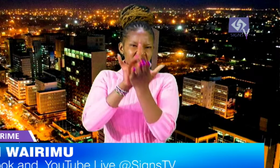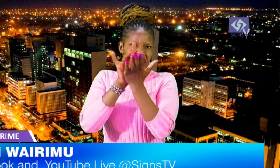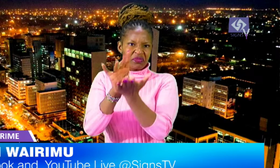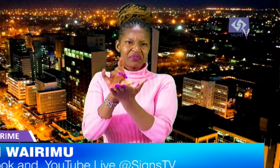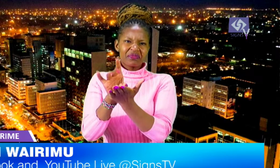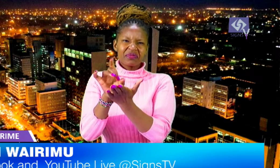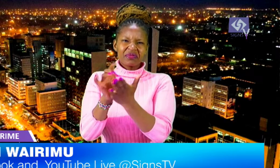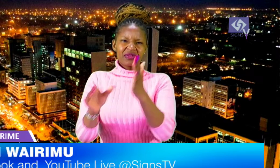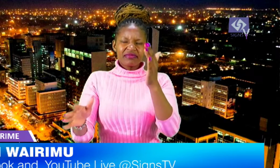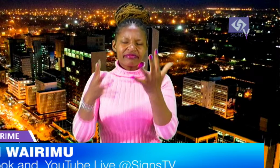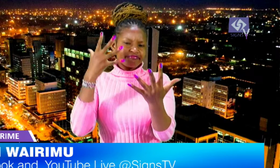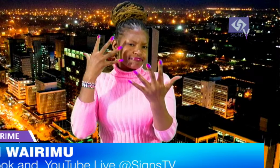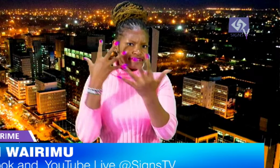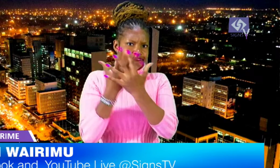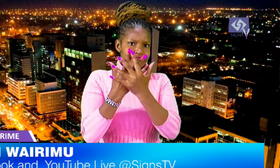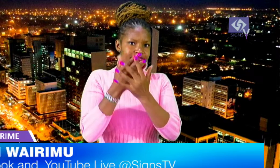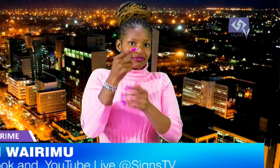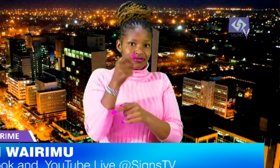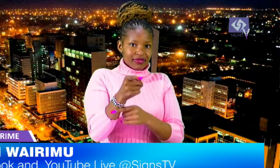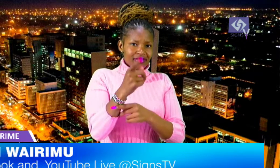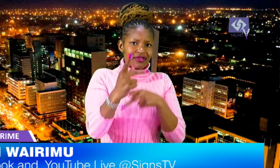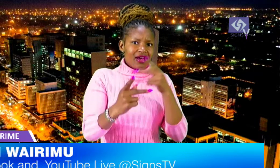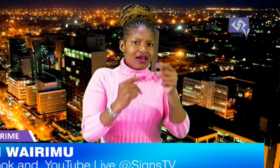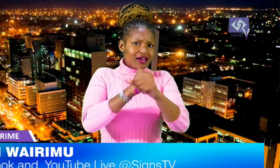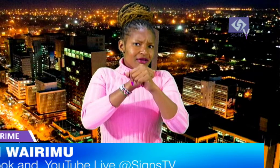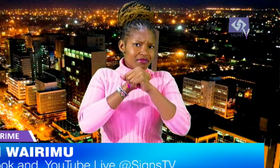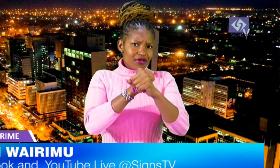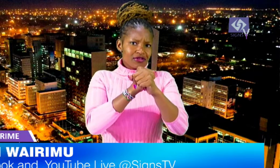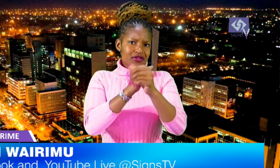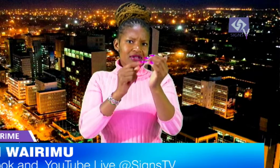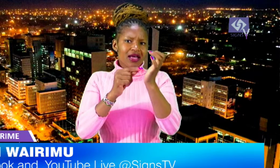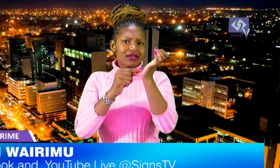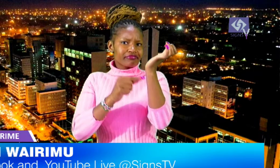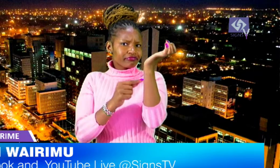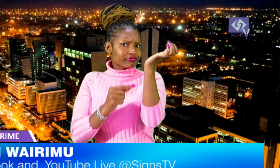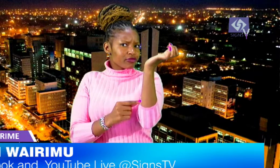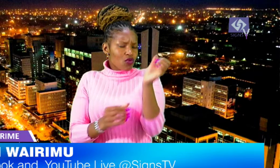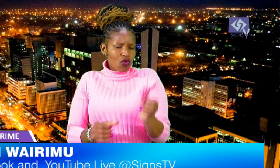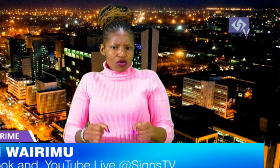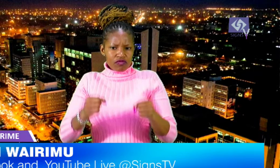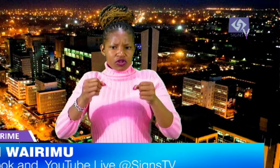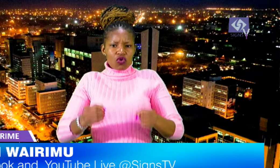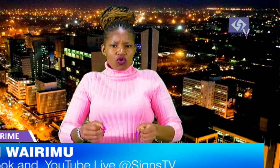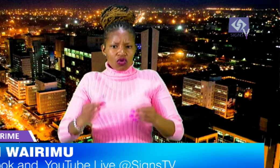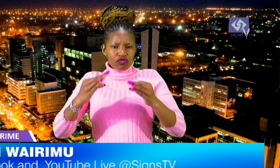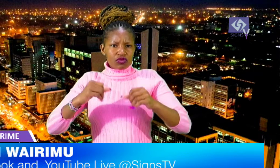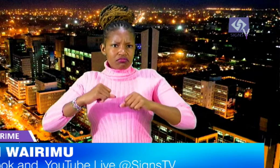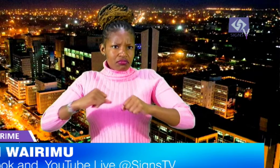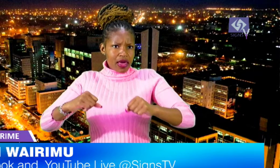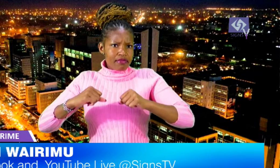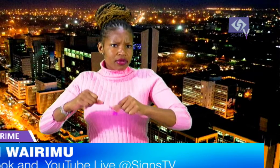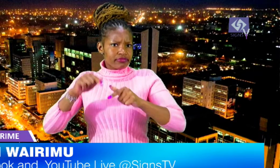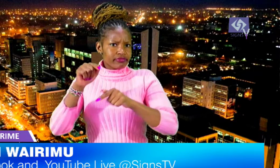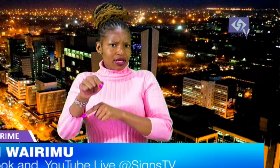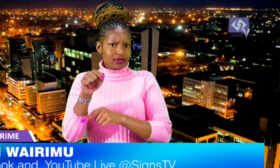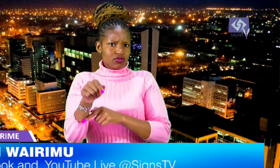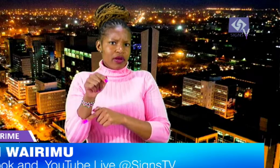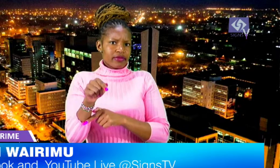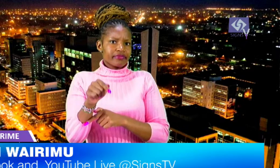President William Ruto has directed the dismissal, arrest and prosecution of state officials implicated